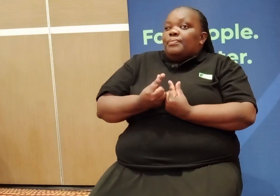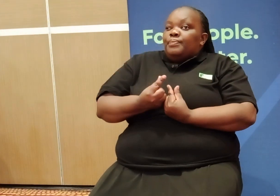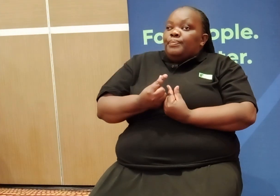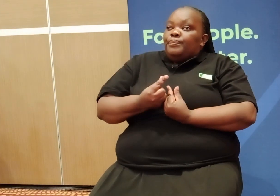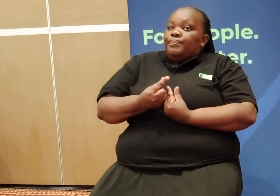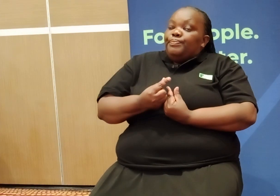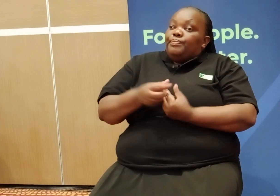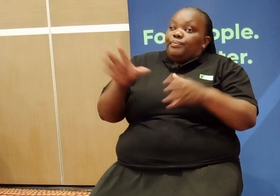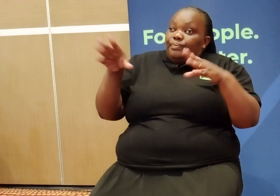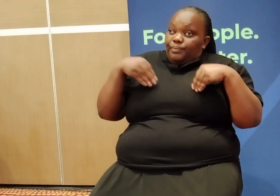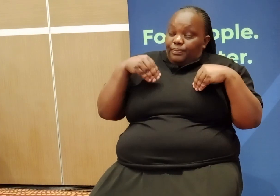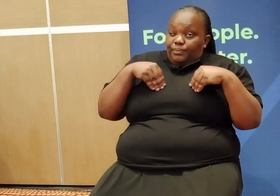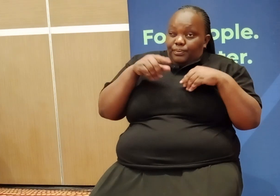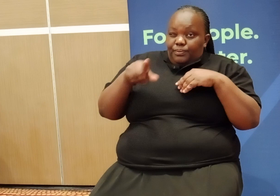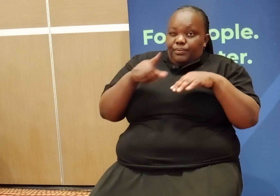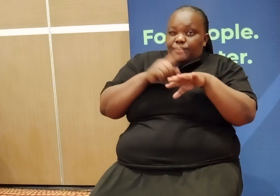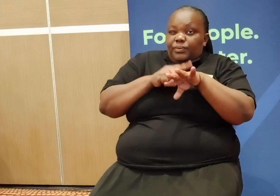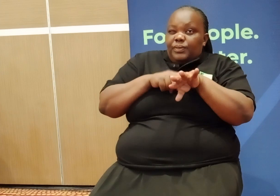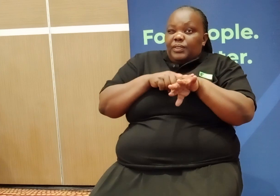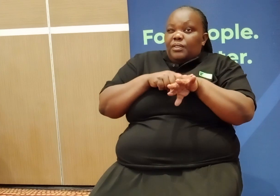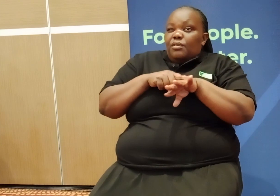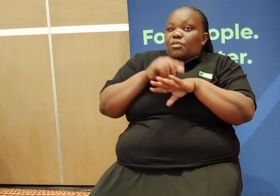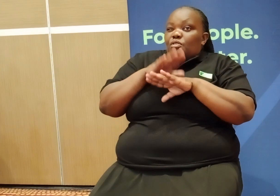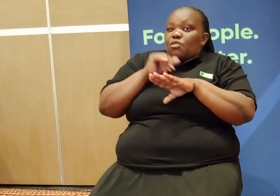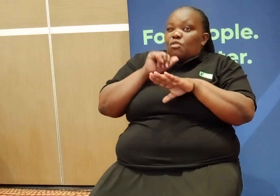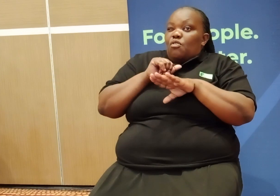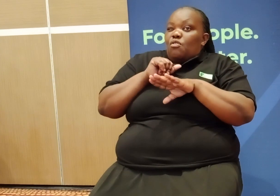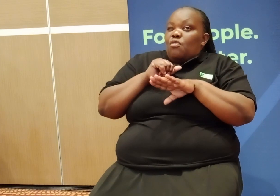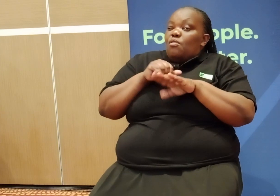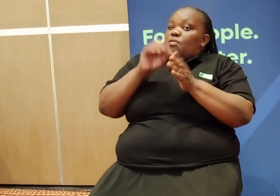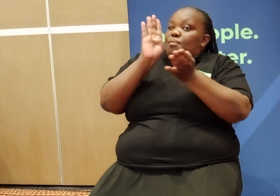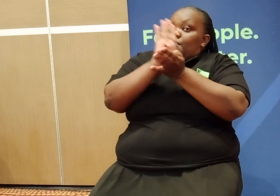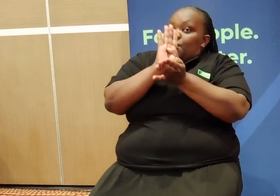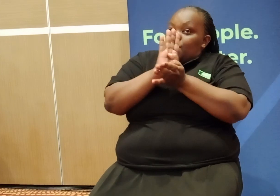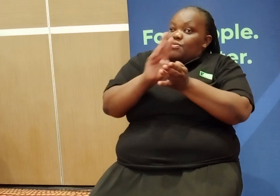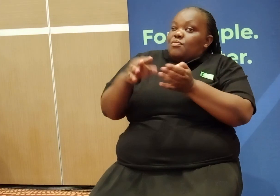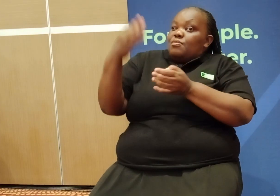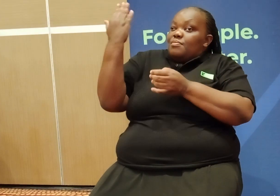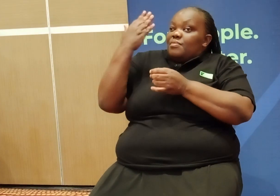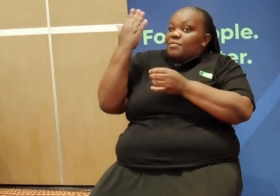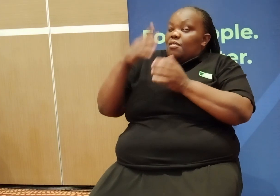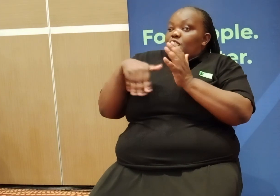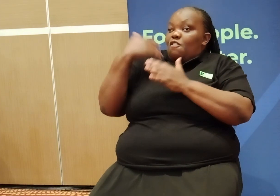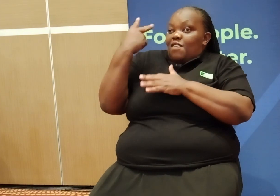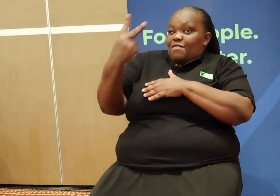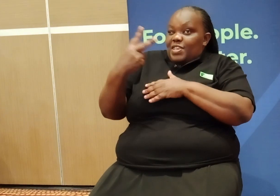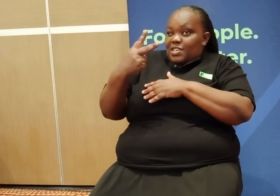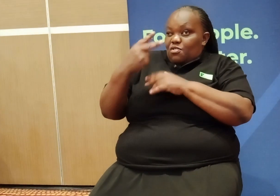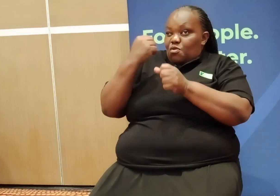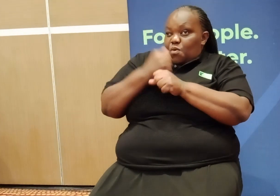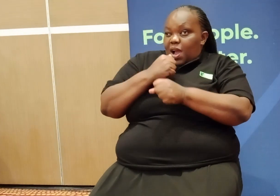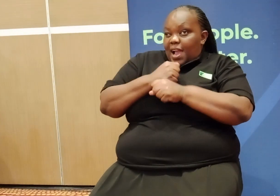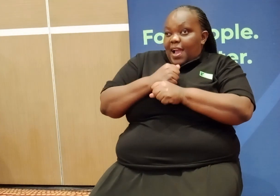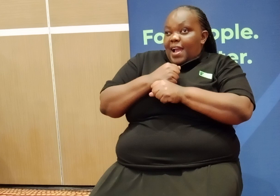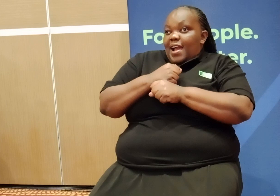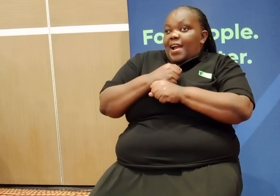Allow me at this point to call up Paul to present an overview of the performance. We will